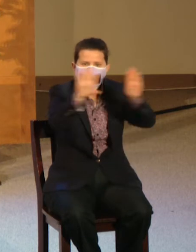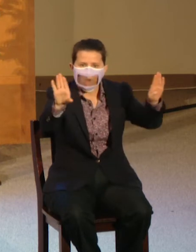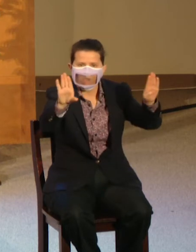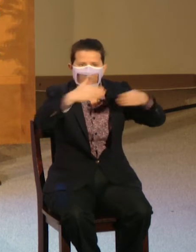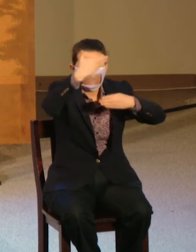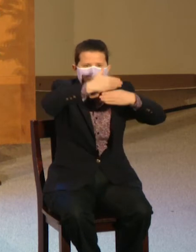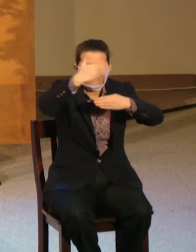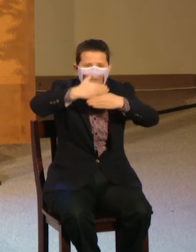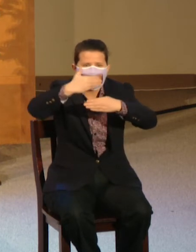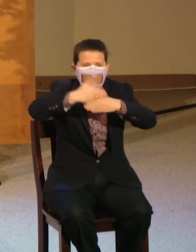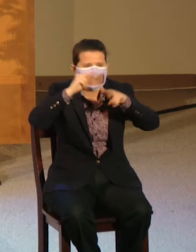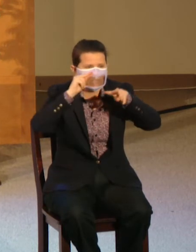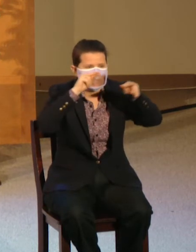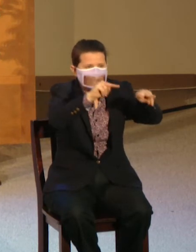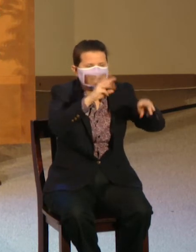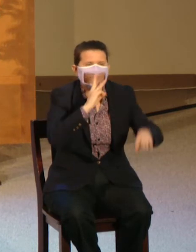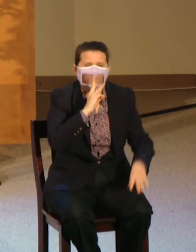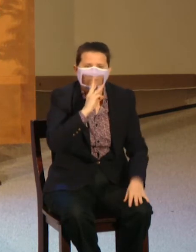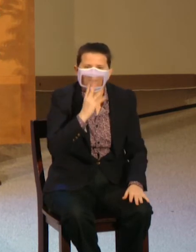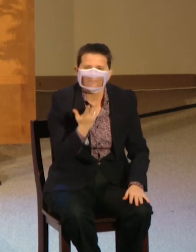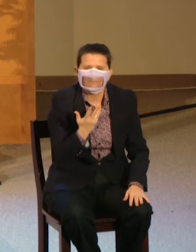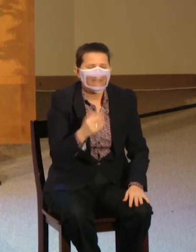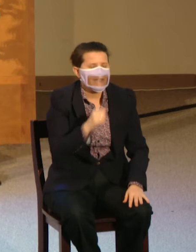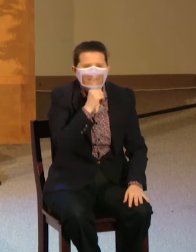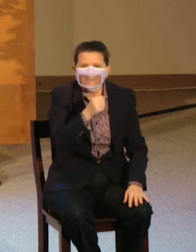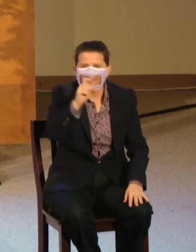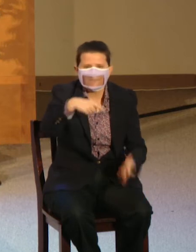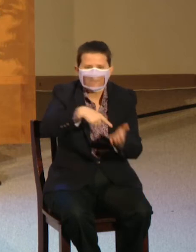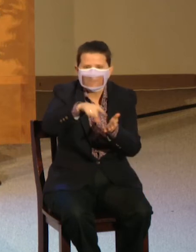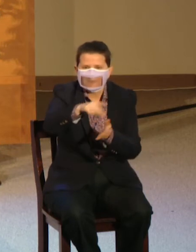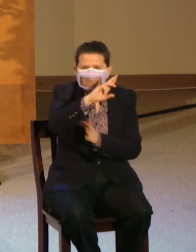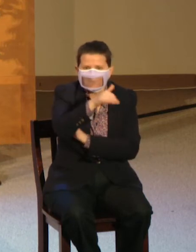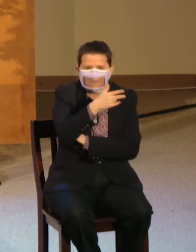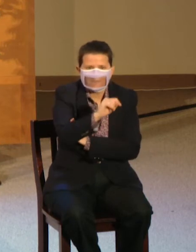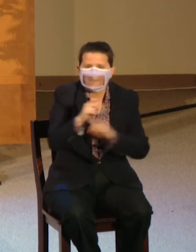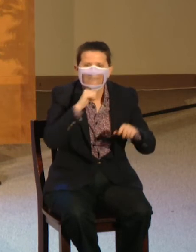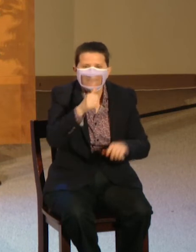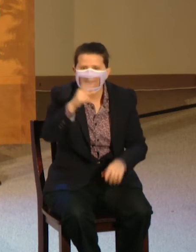water. And not only did I not have to pay rent, I didn't even have to pay utilities.